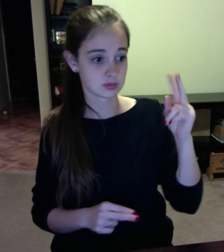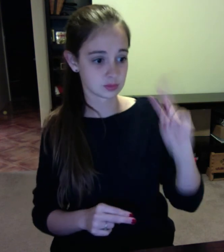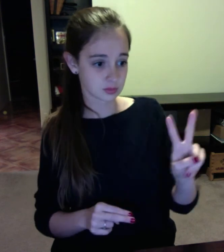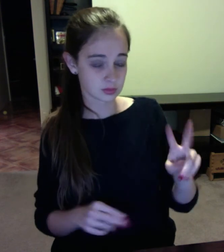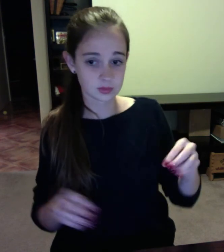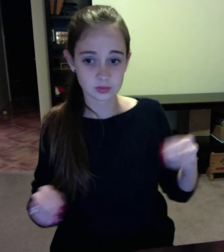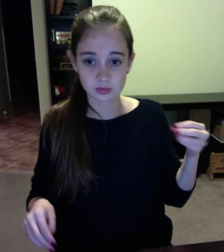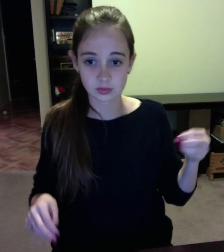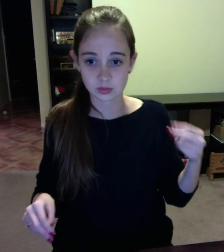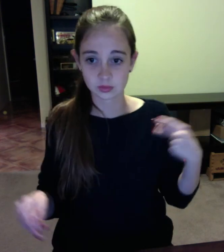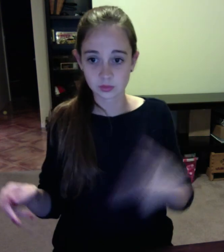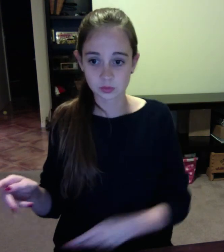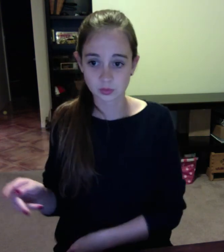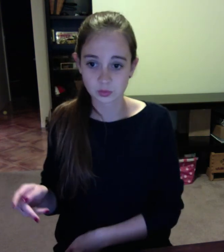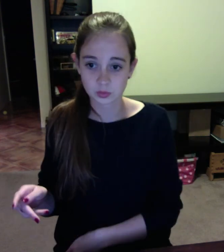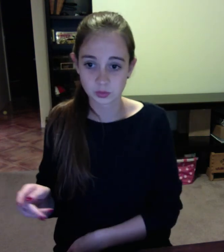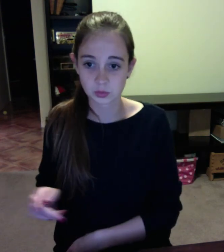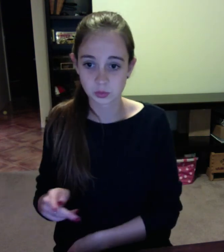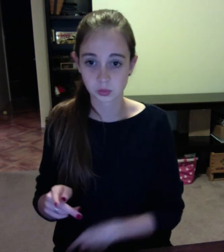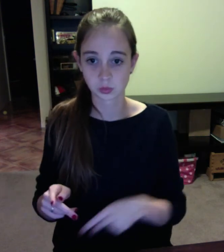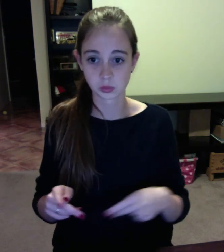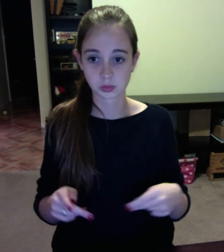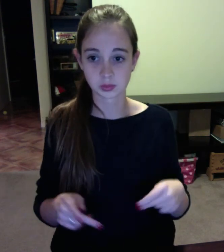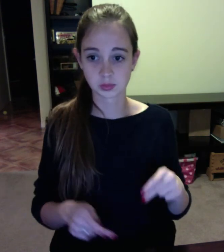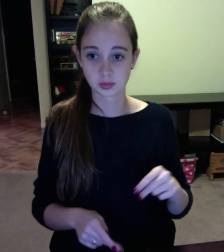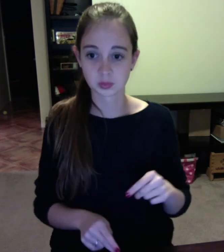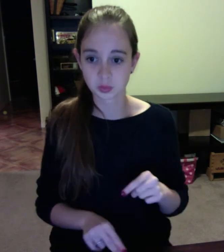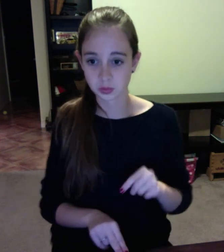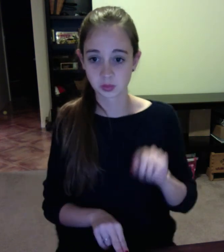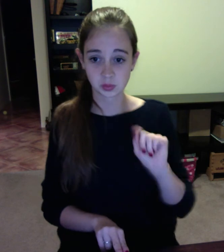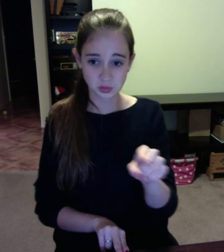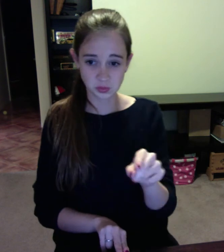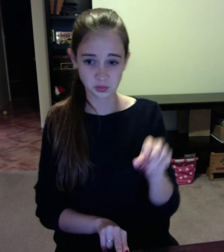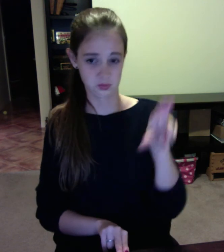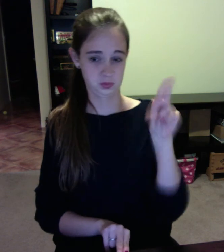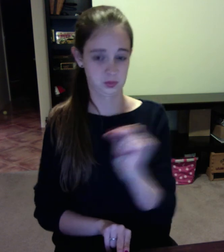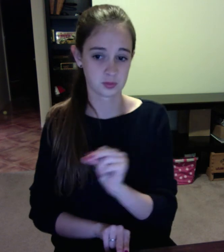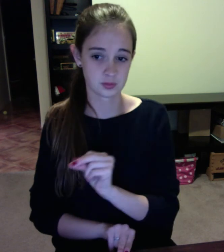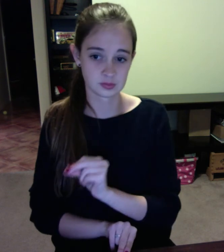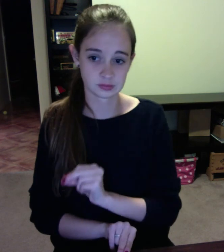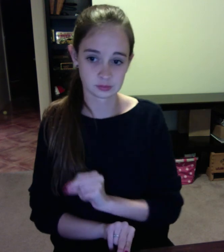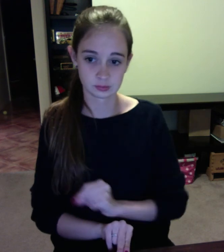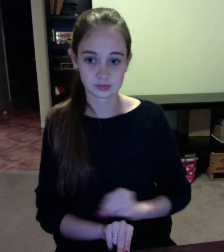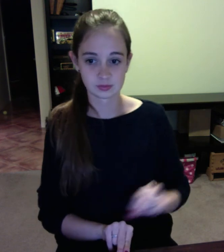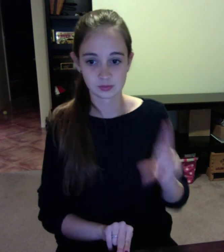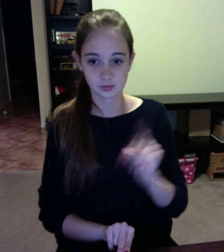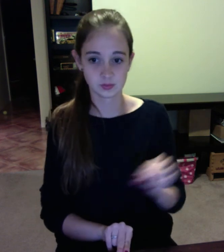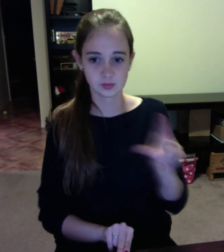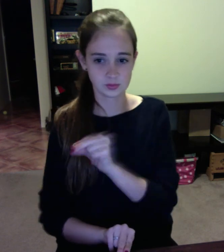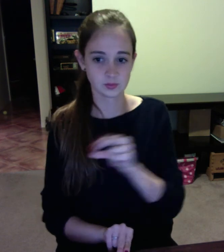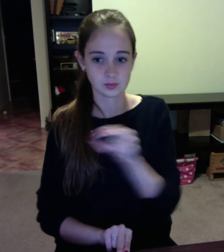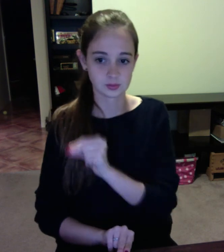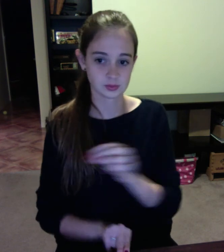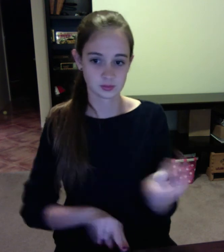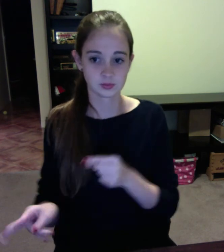try? She asked shyly. You? Cried the Ugly Sisters. Of course you can't. Now get back to the kitchen where you